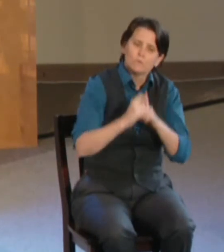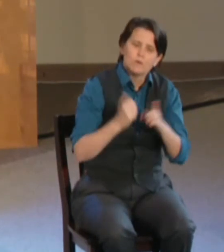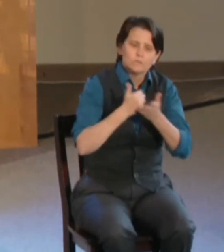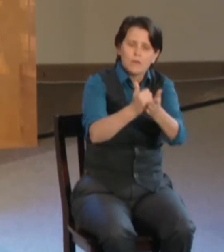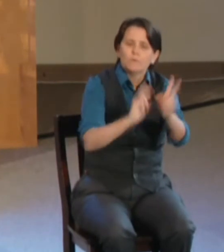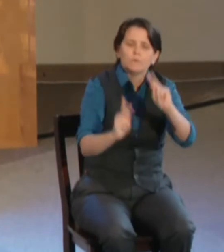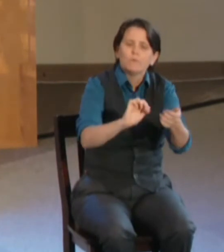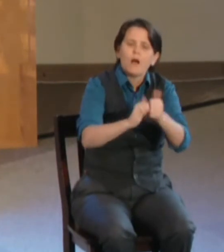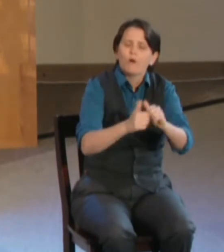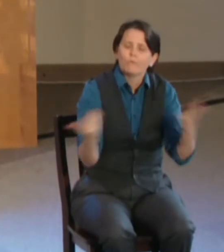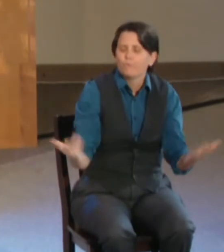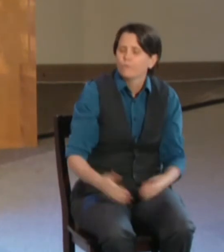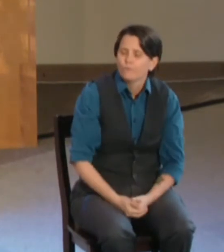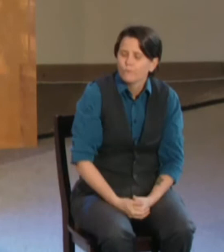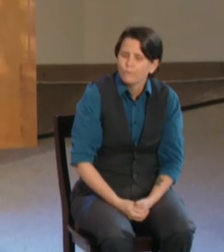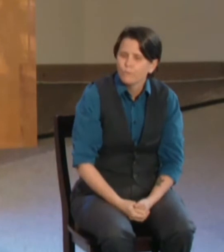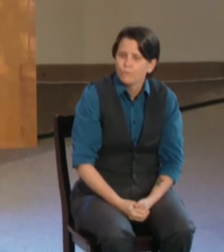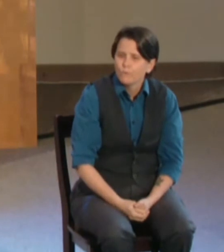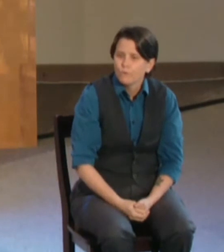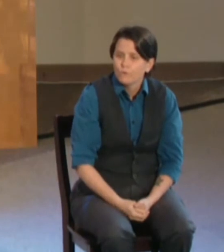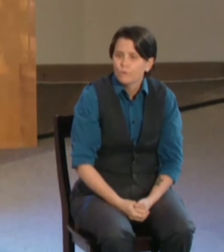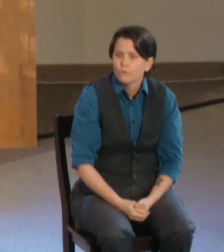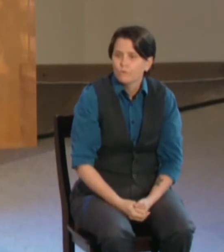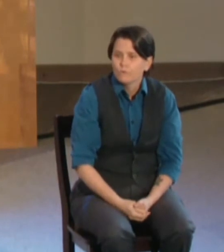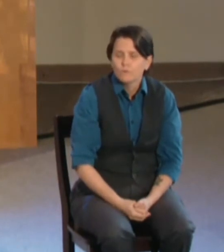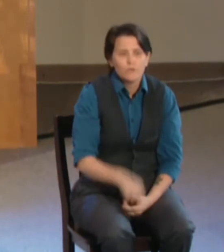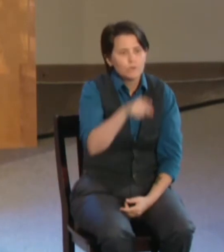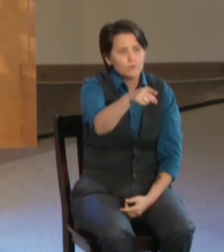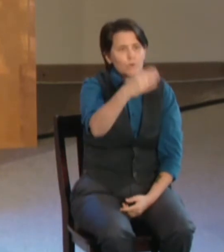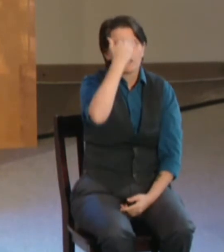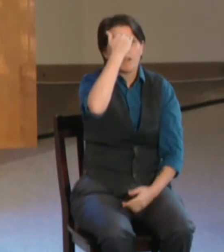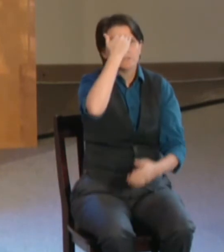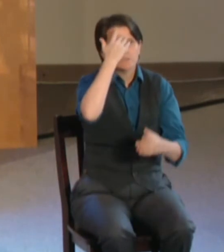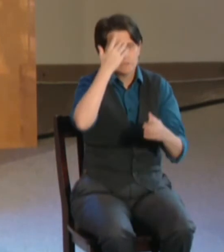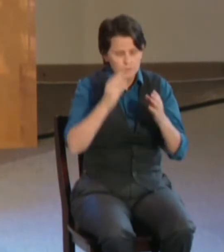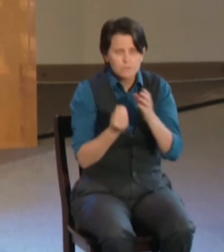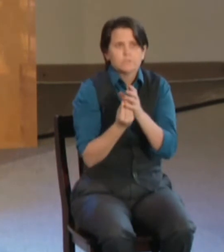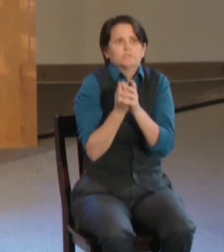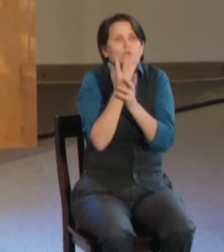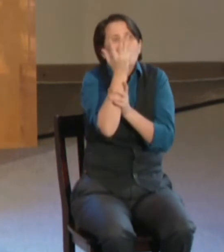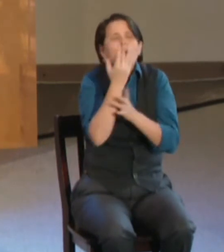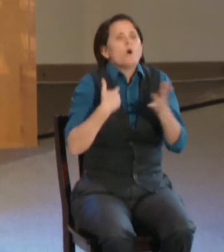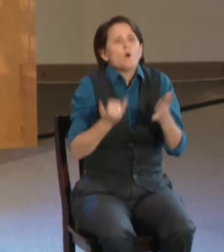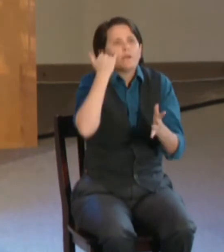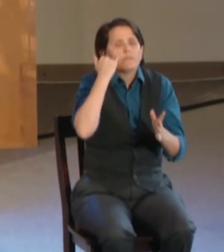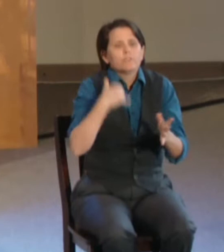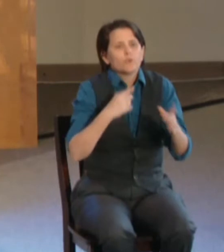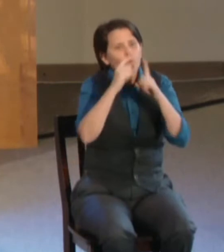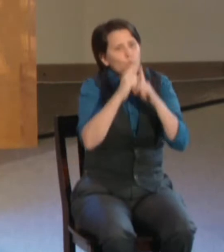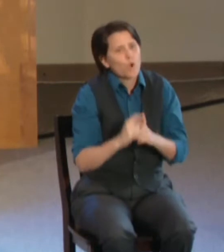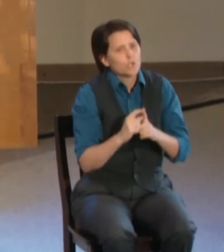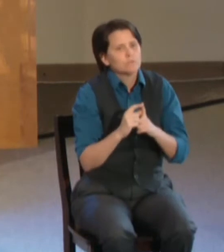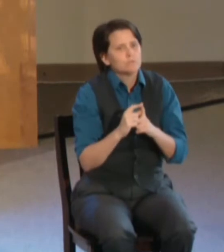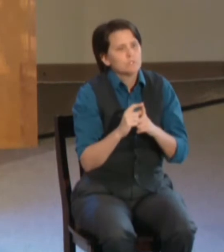impoverished? How would empty words help you to grow in consciousness? Let's face it, if your words are simply